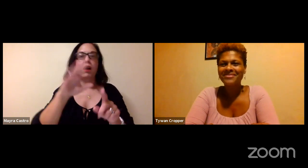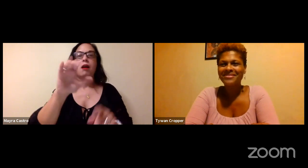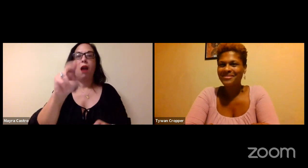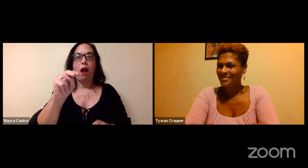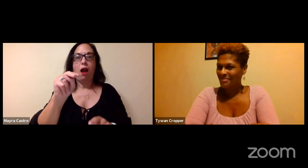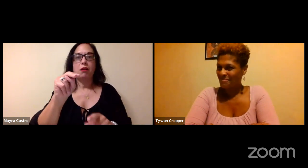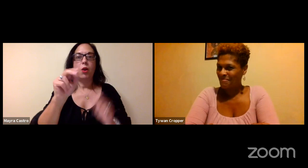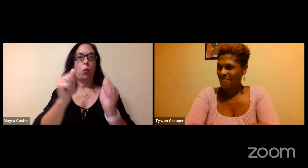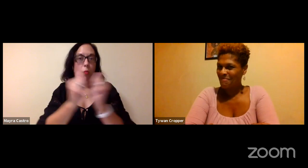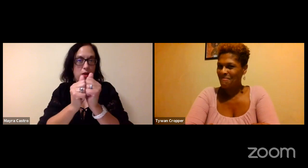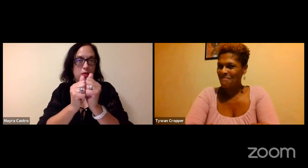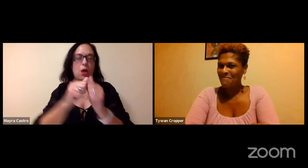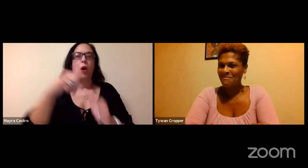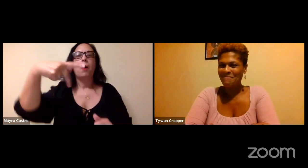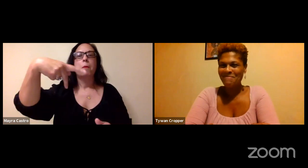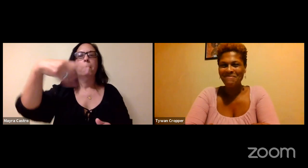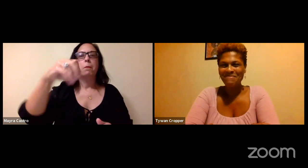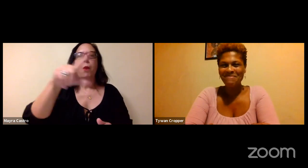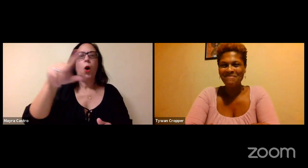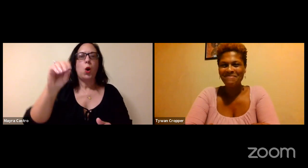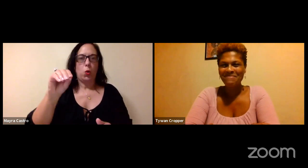arroz, which is yellow rice,